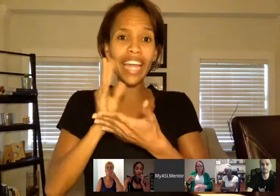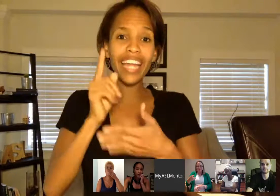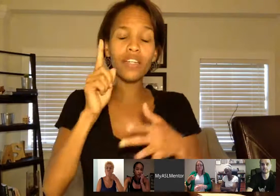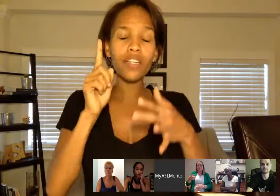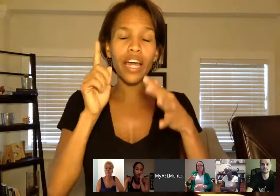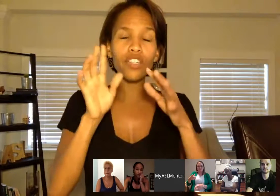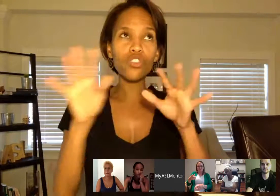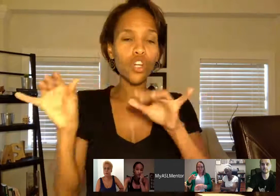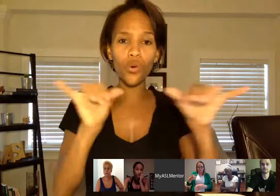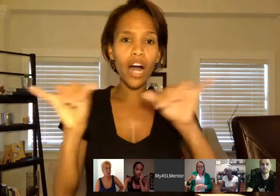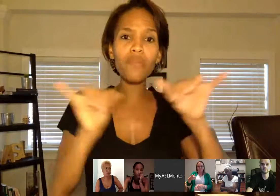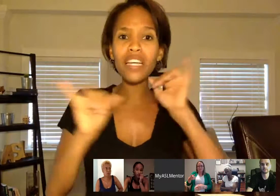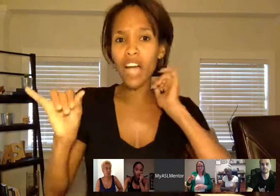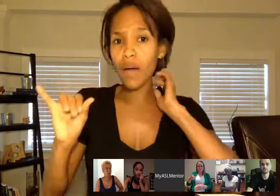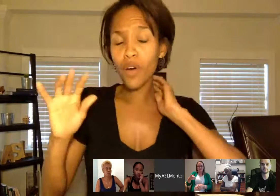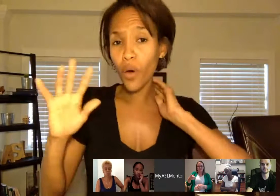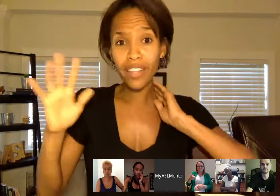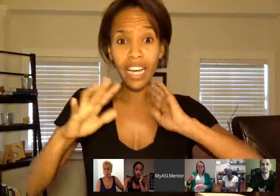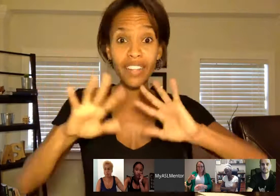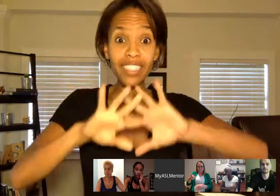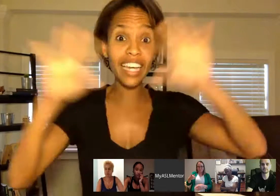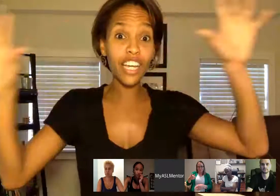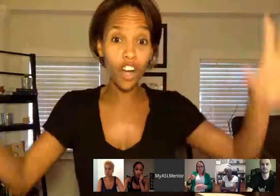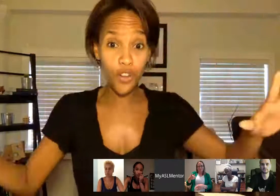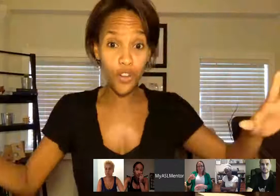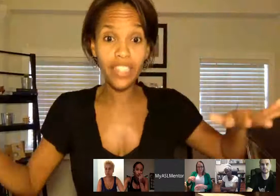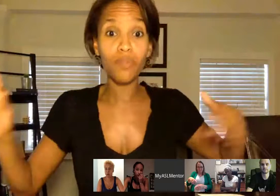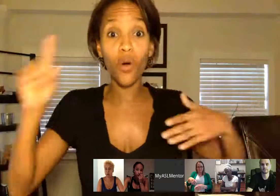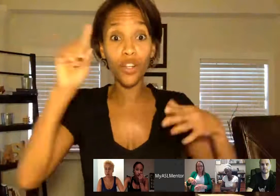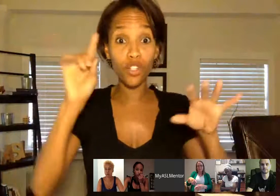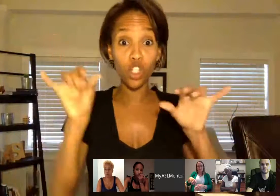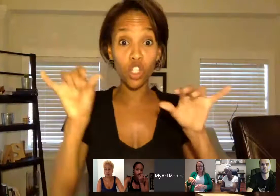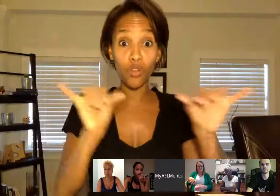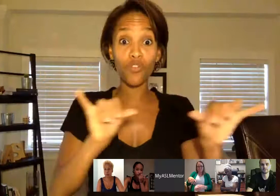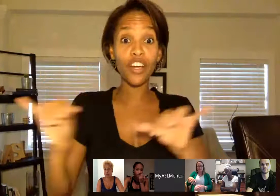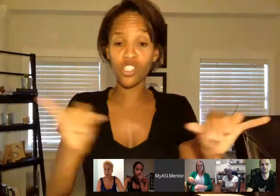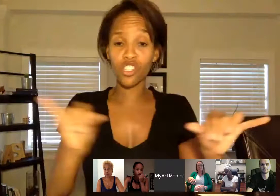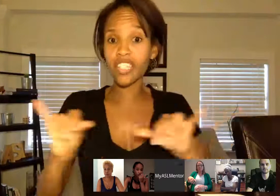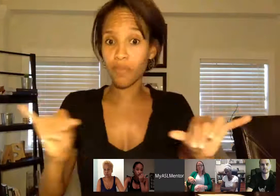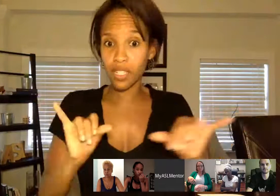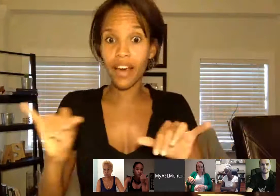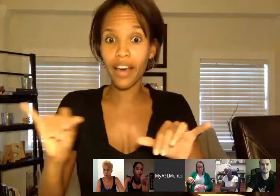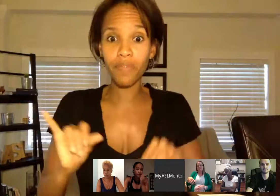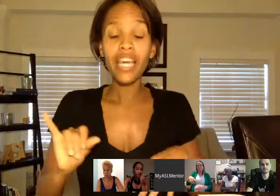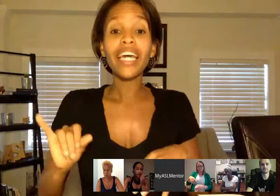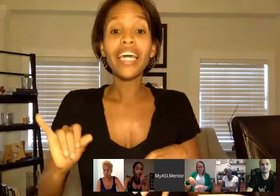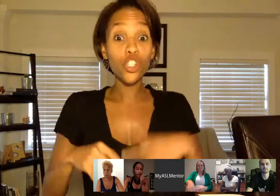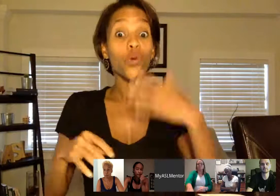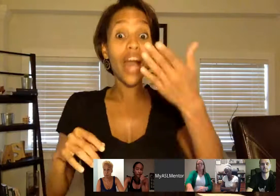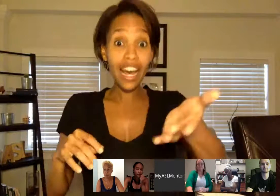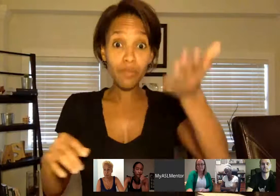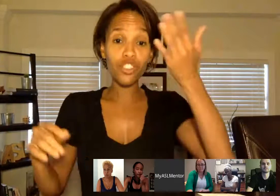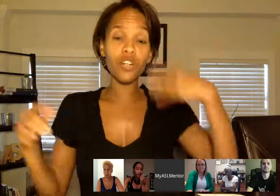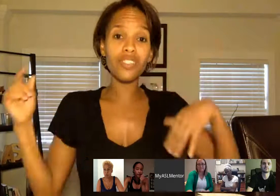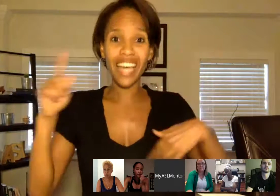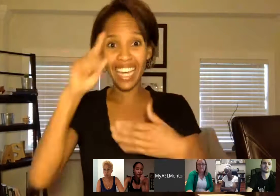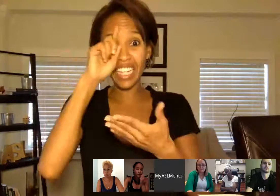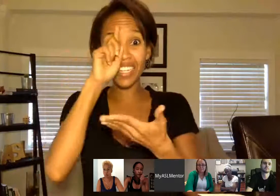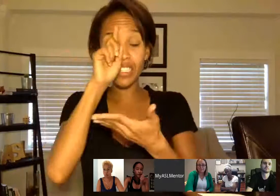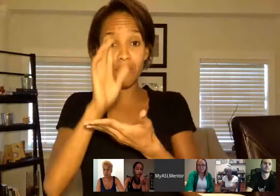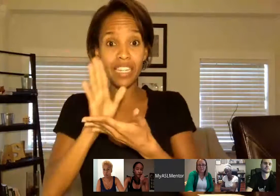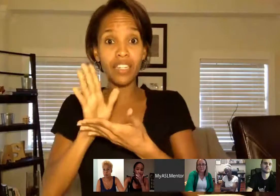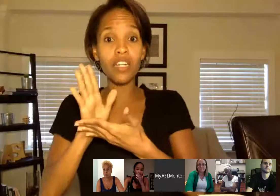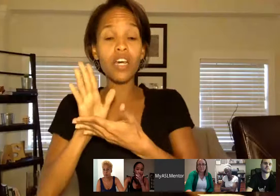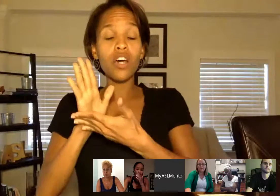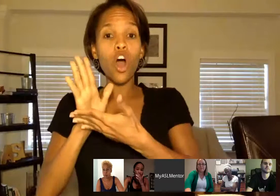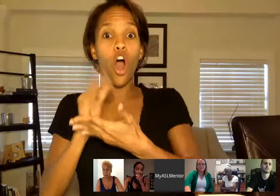So so unless I hear otherwise, I'm going to assume they're variations of the same sign. And so, as Michelle was saying, it